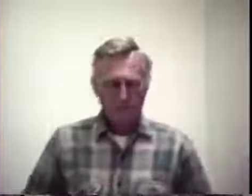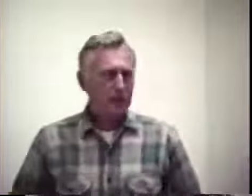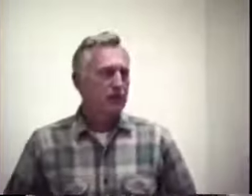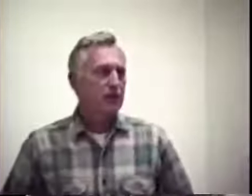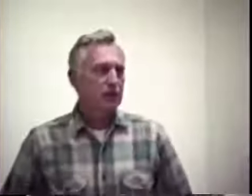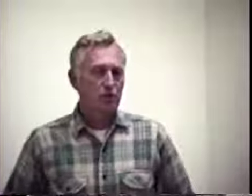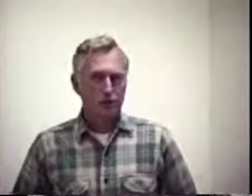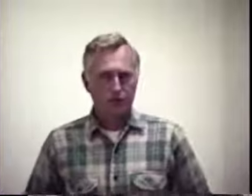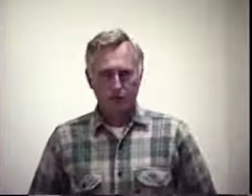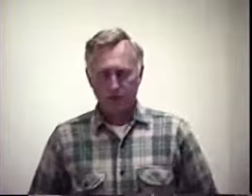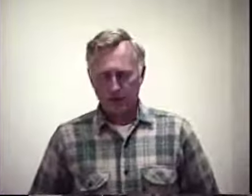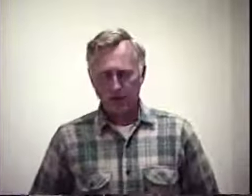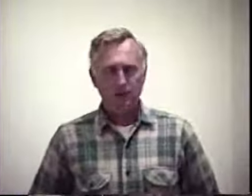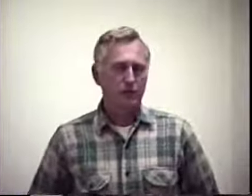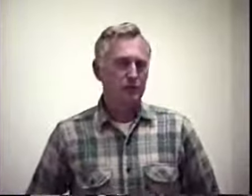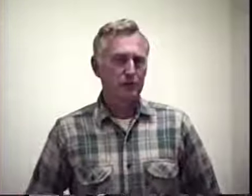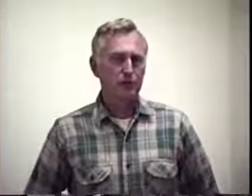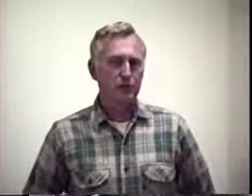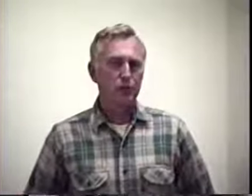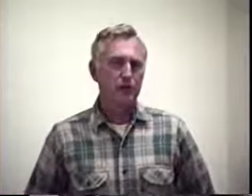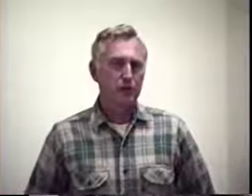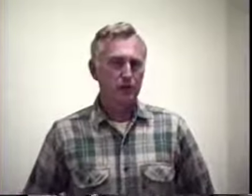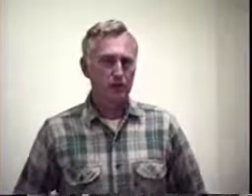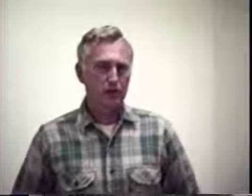Native American culture. I lived in Riverton for 20 years and I